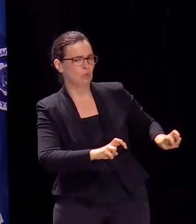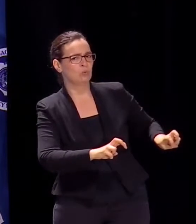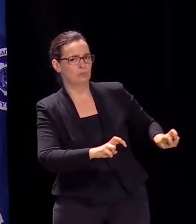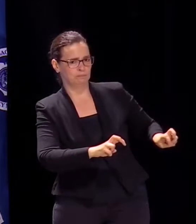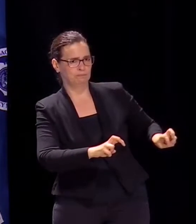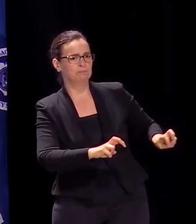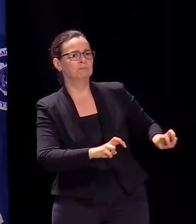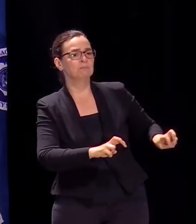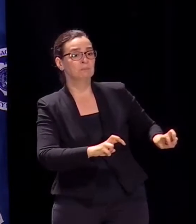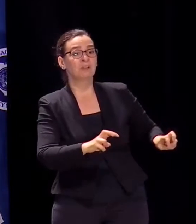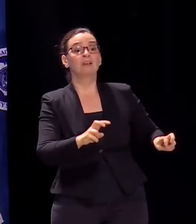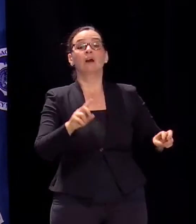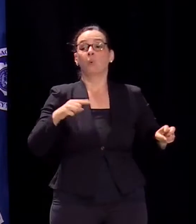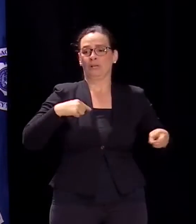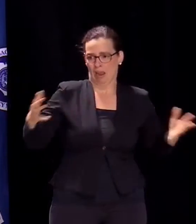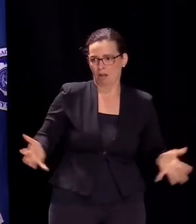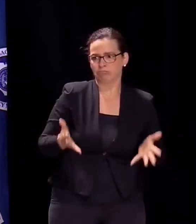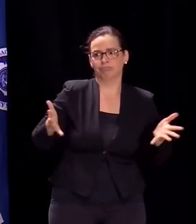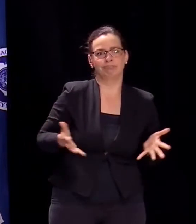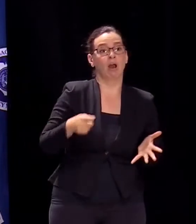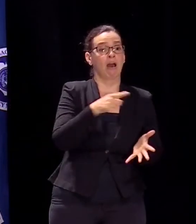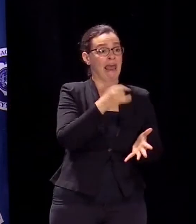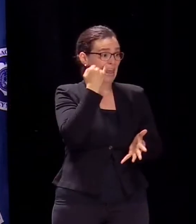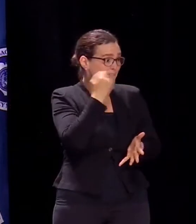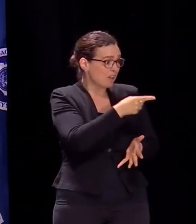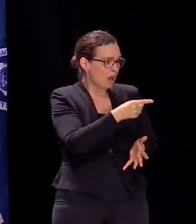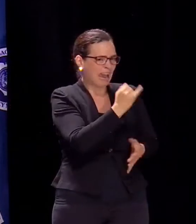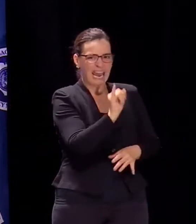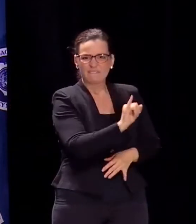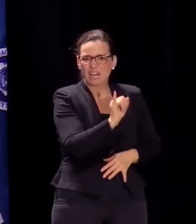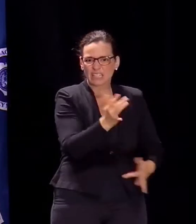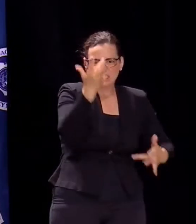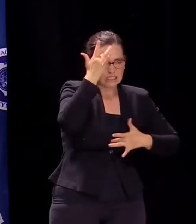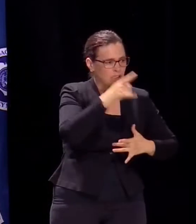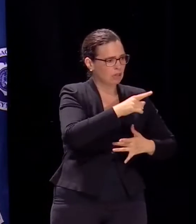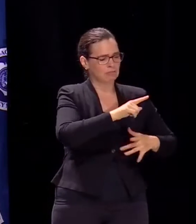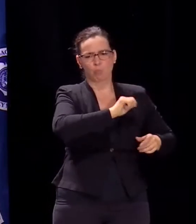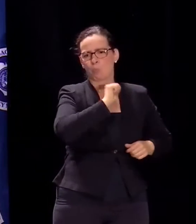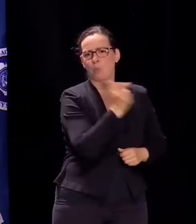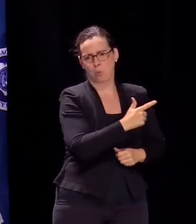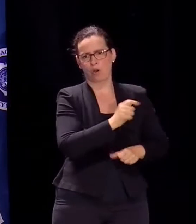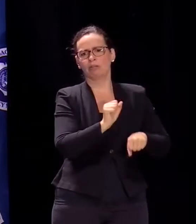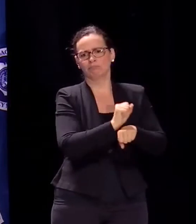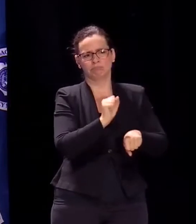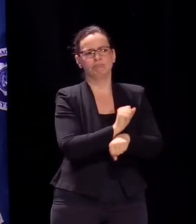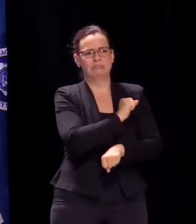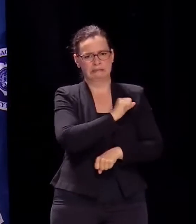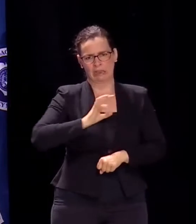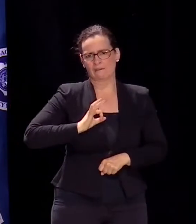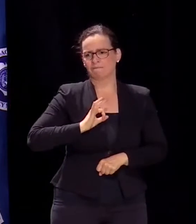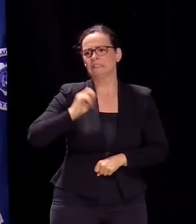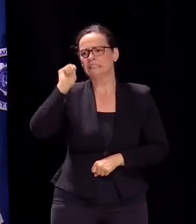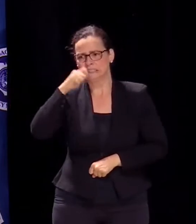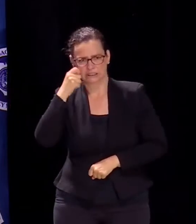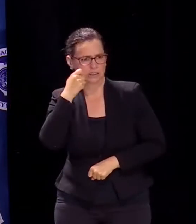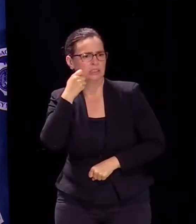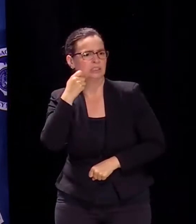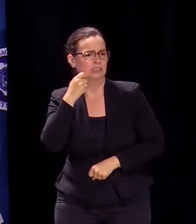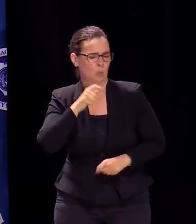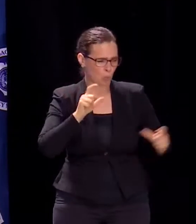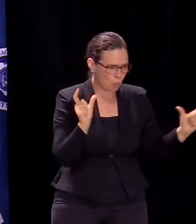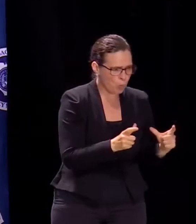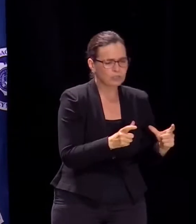will quickly encourage testing, whether through your primary care provider or at the Syracuse Community Health Center. In the event we feel